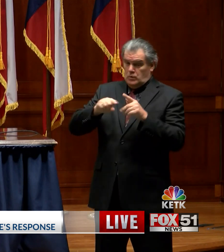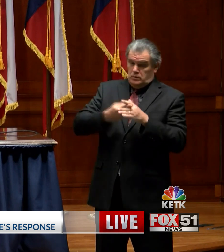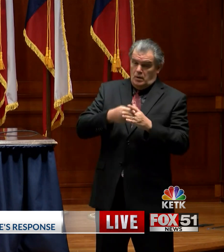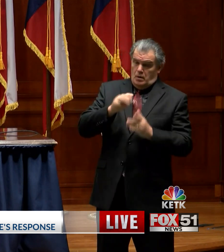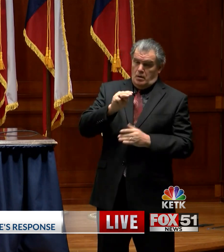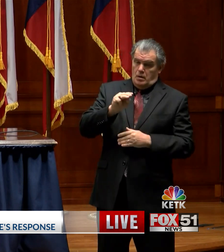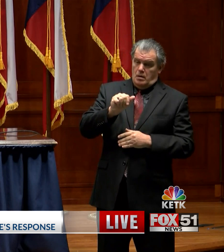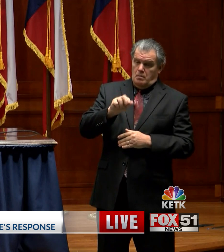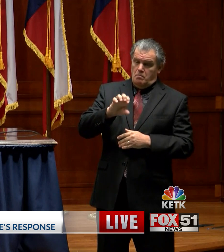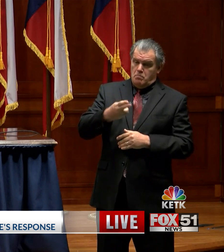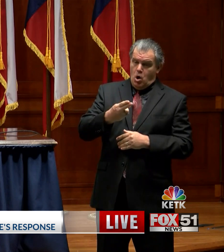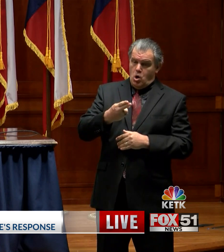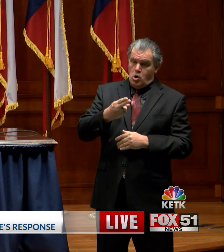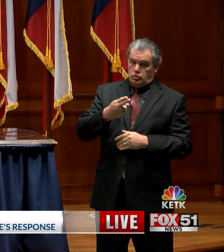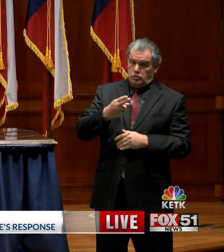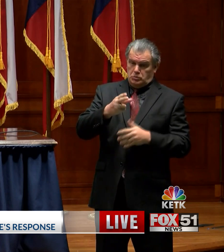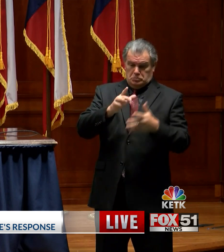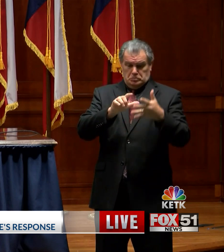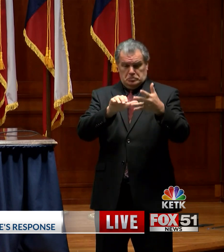orders, that was 3 days.